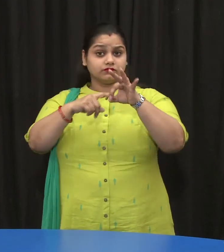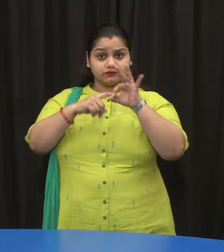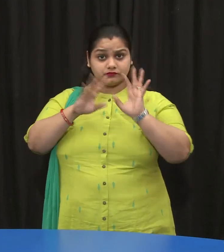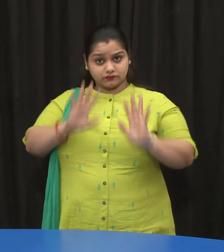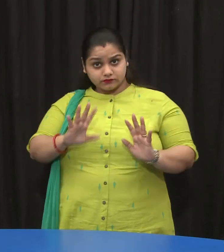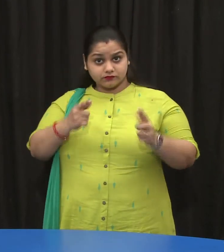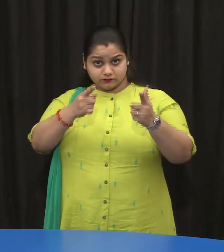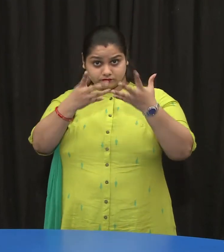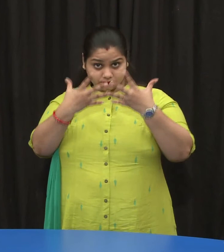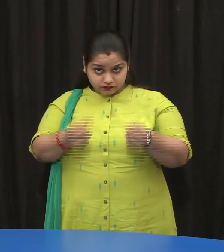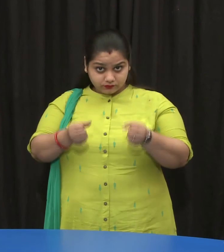and you want an answer,